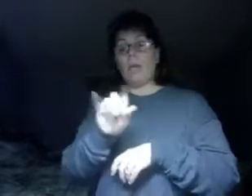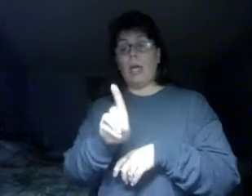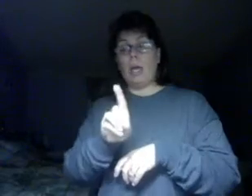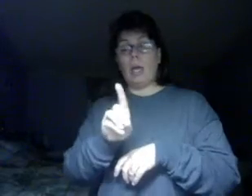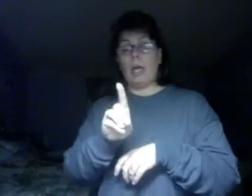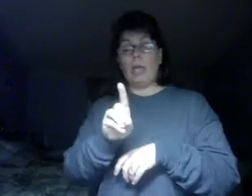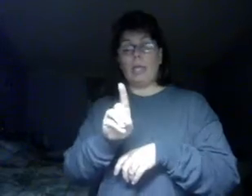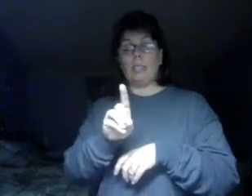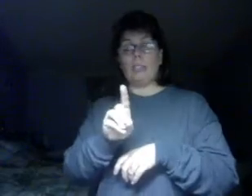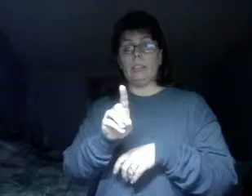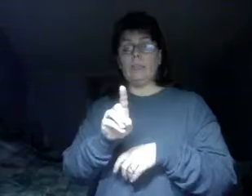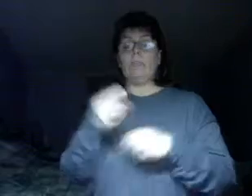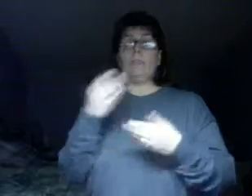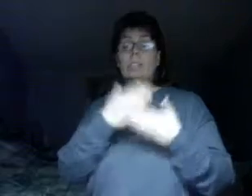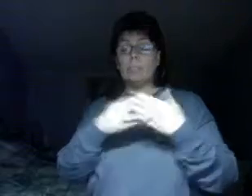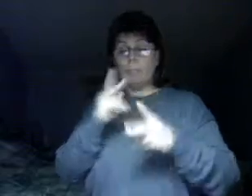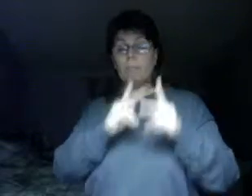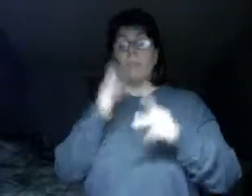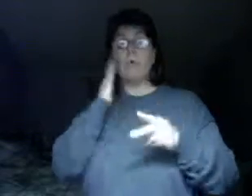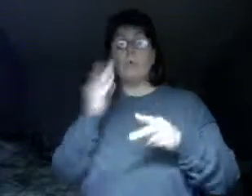from AIDS are any one or